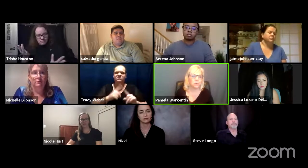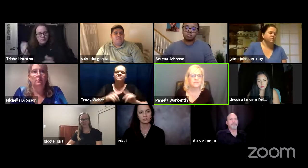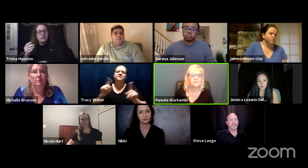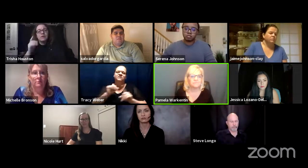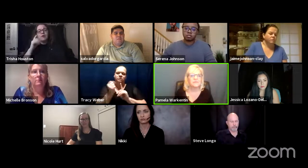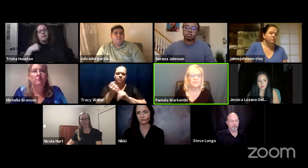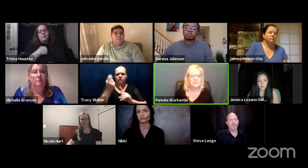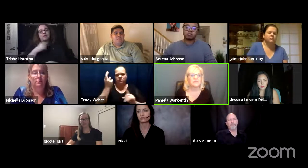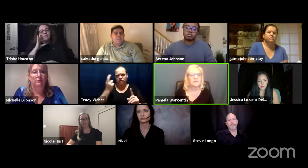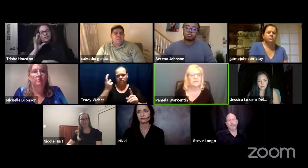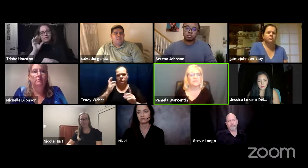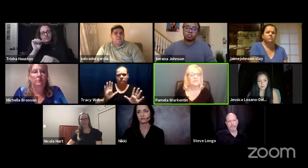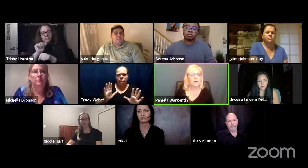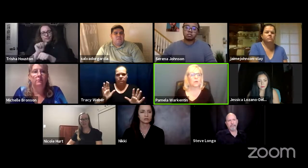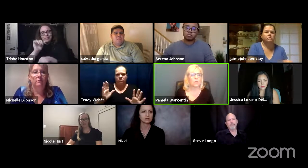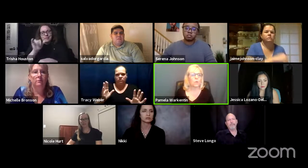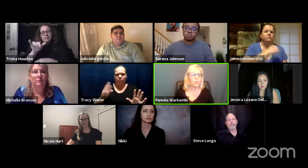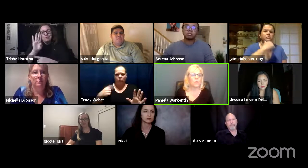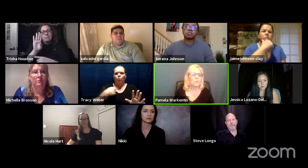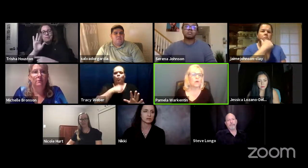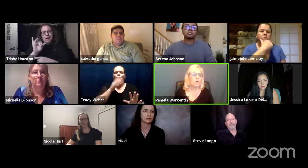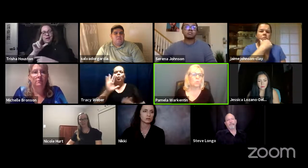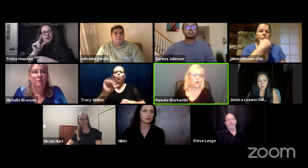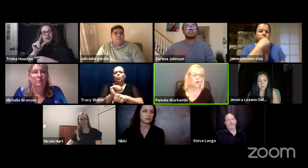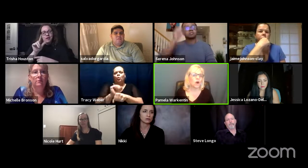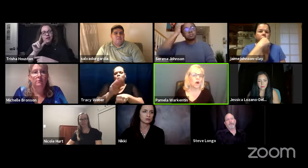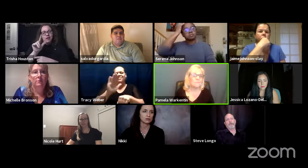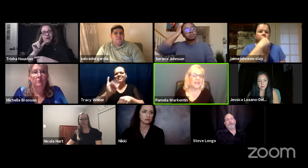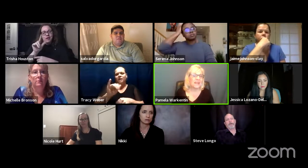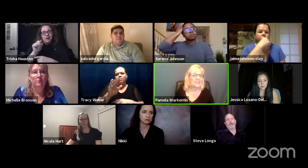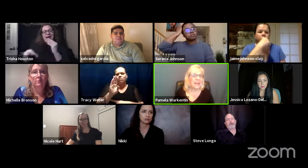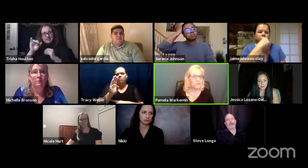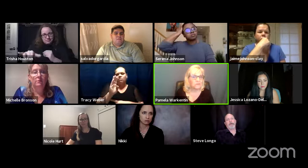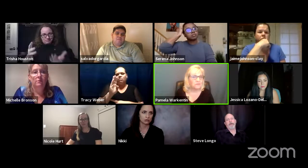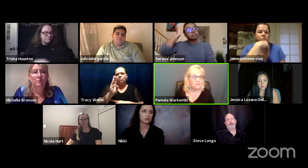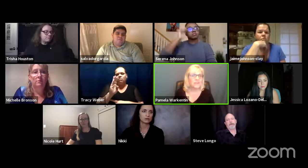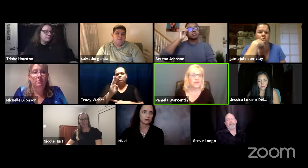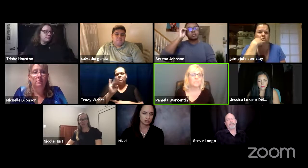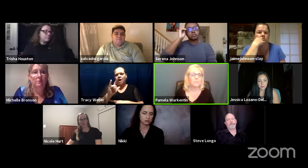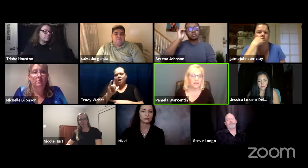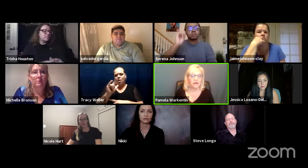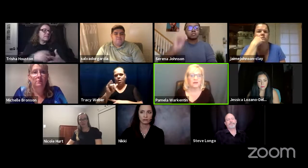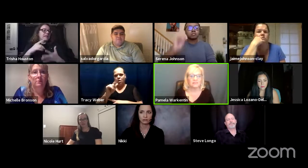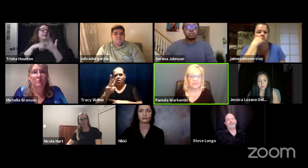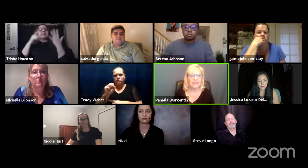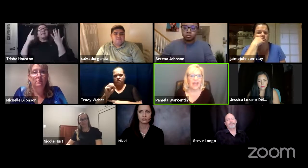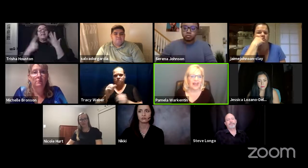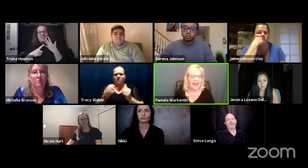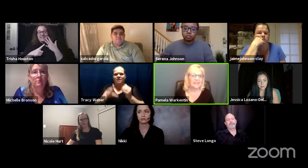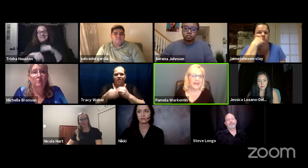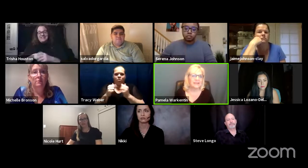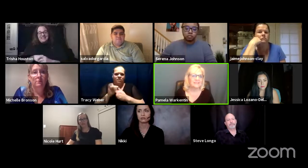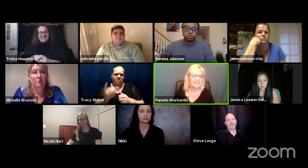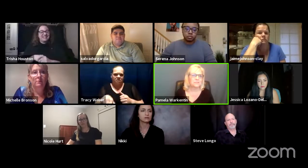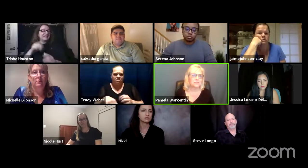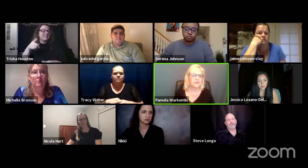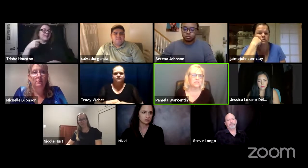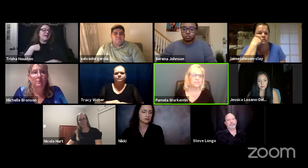support. So we will work on making that revision in our bylaws and add that stipulation,